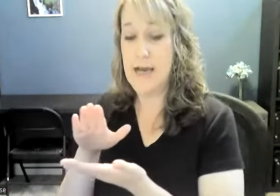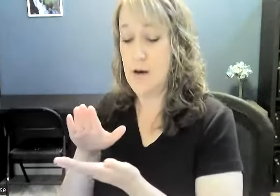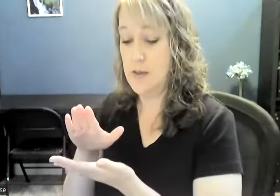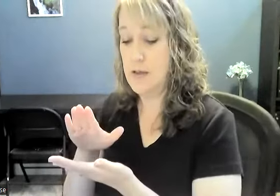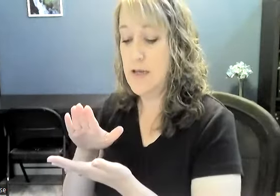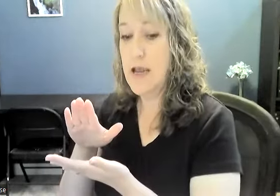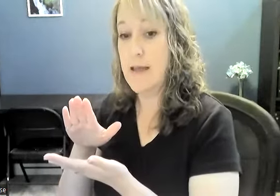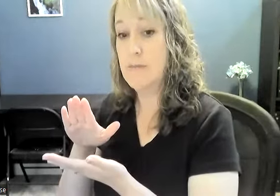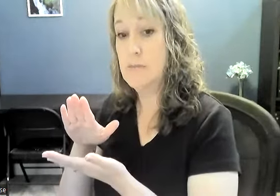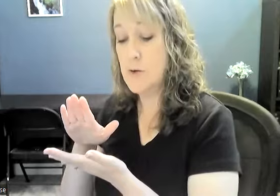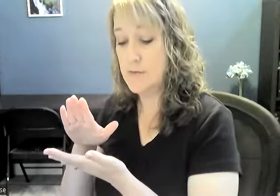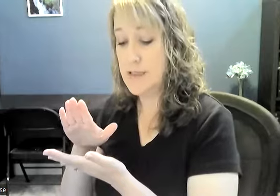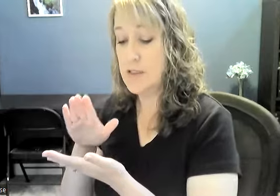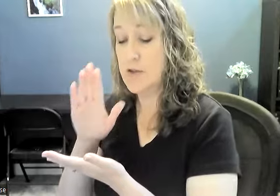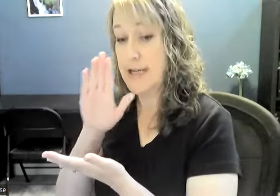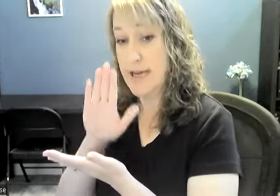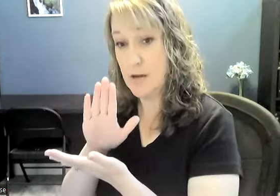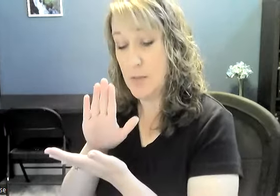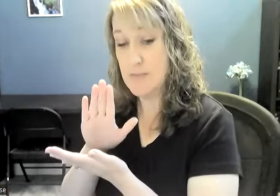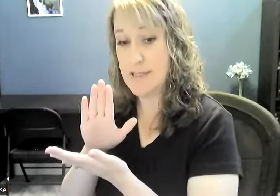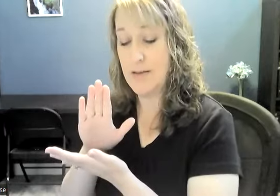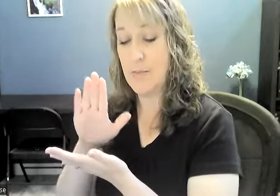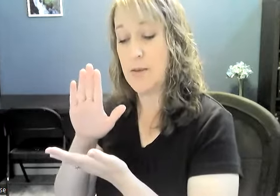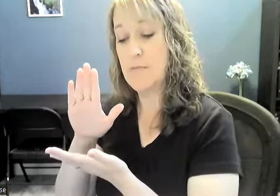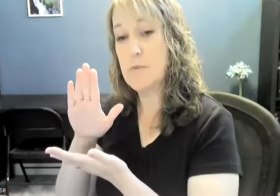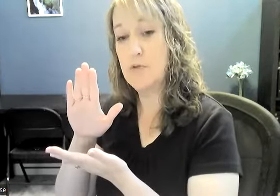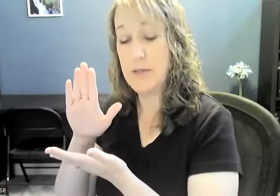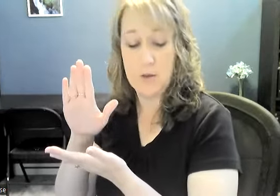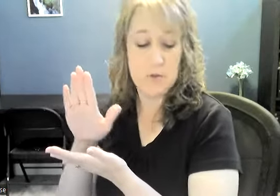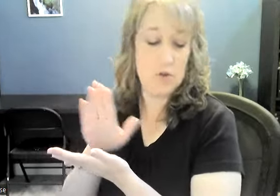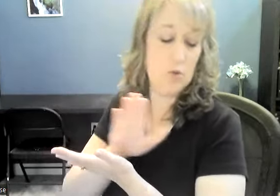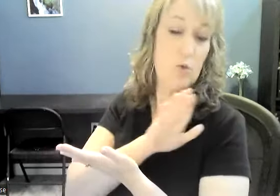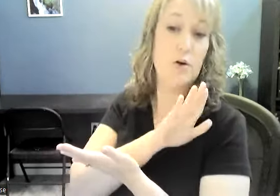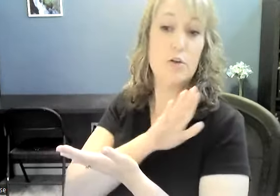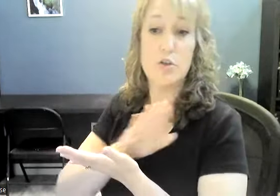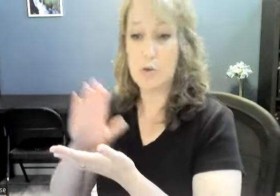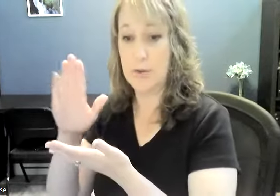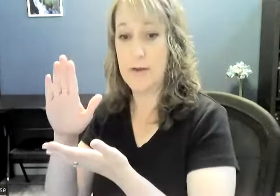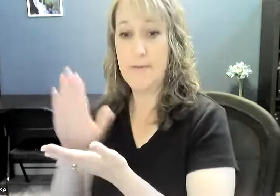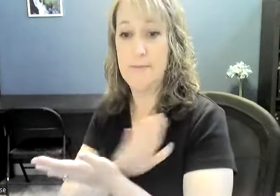down. And the movement, you're going to hit your palms together, but the movement goes toward your shoulder, okay?